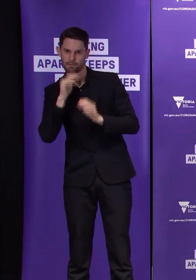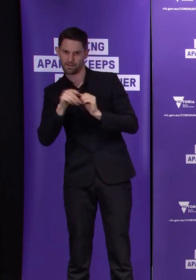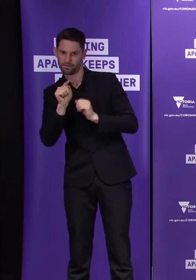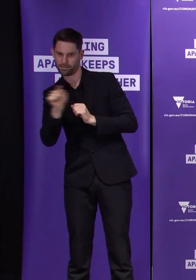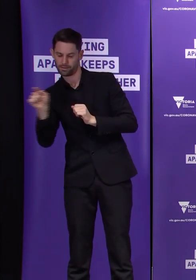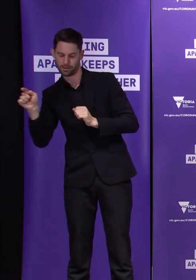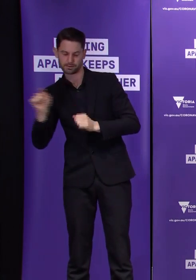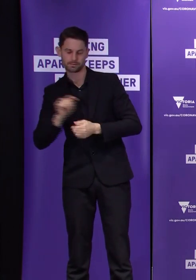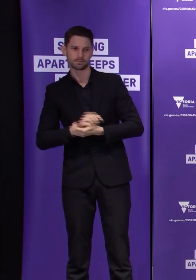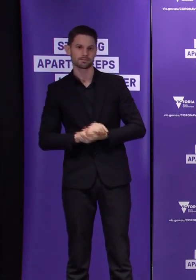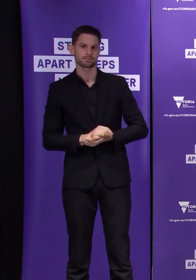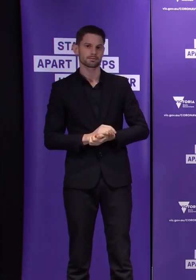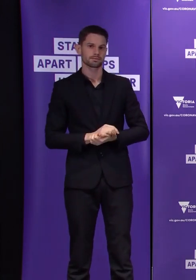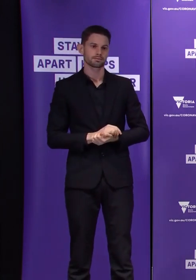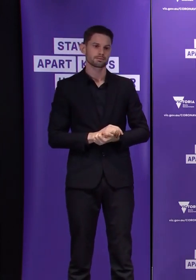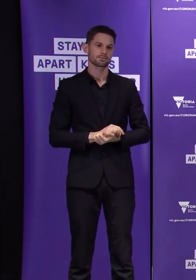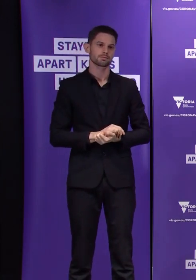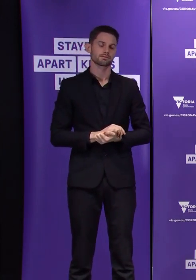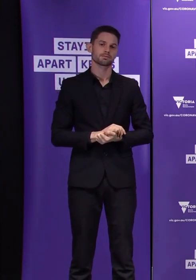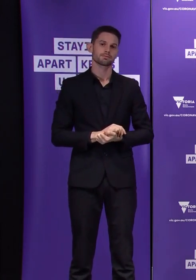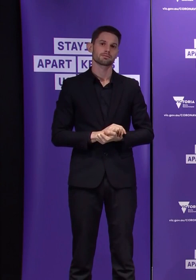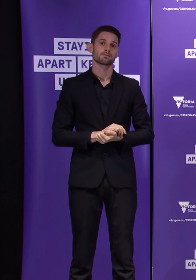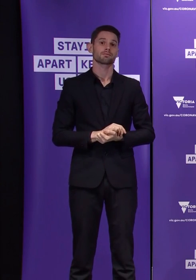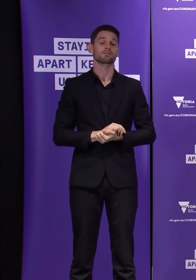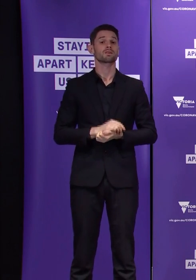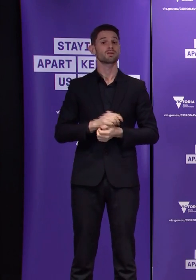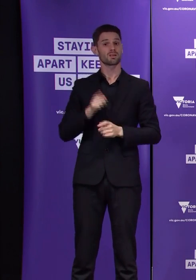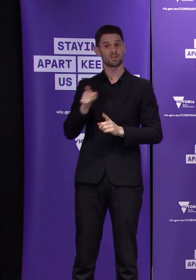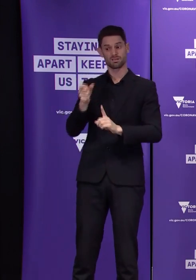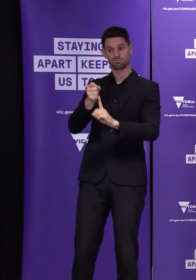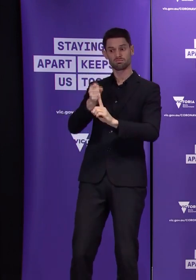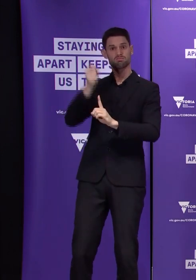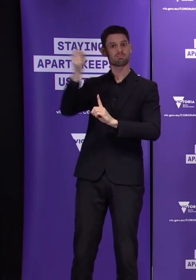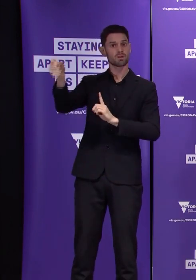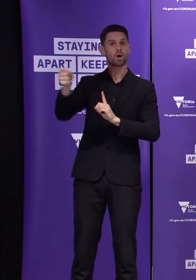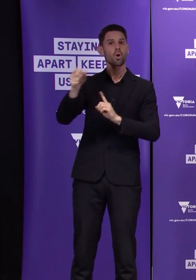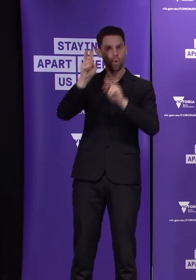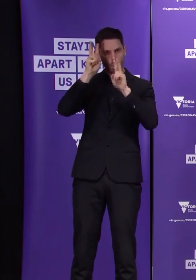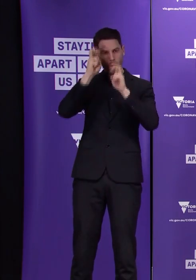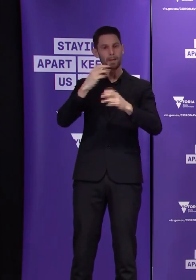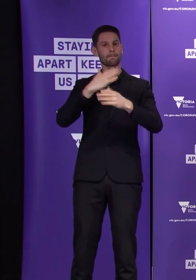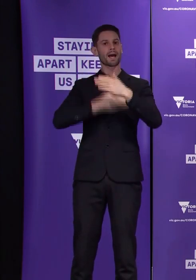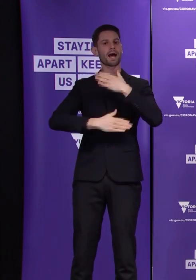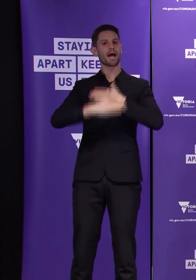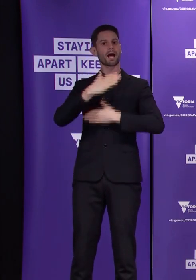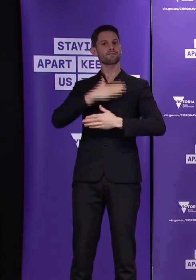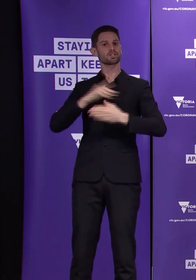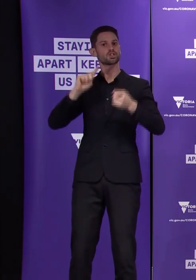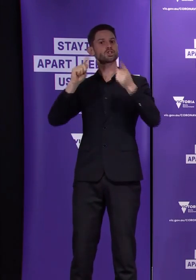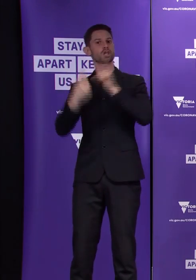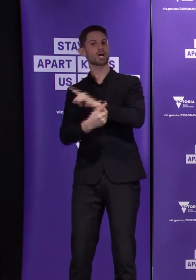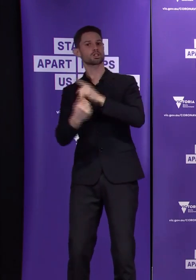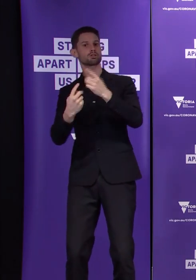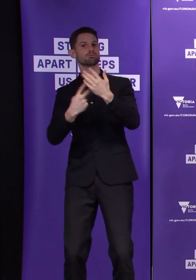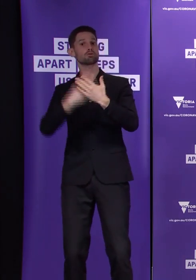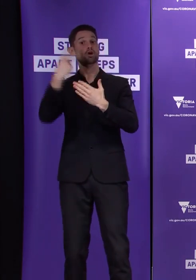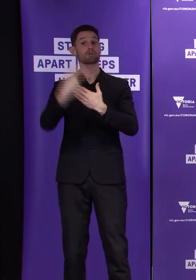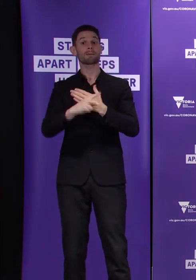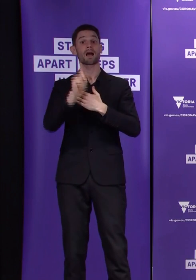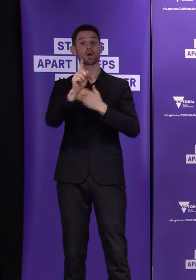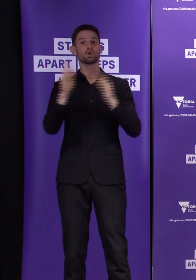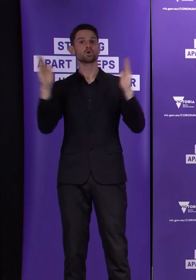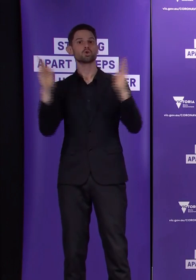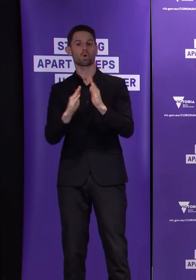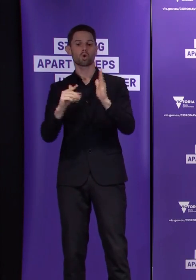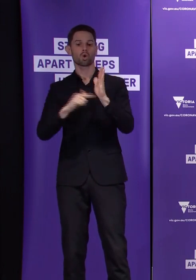after this press conference. But the short-term accommodation and behaviour change programs that are accounted for within this allocation